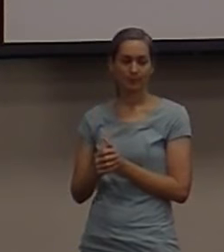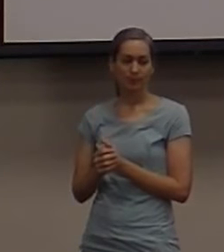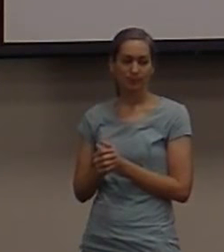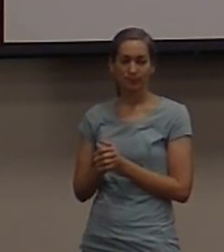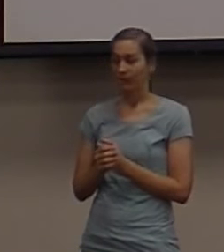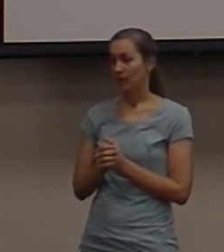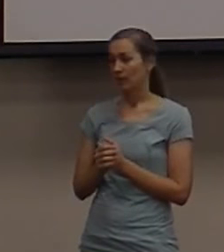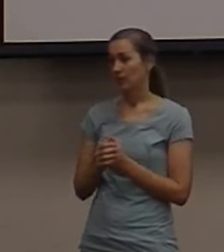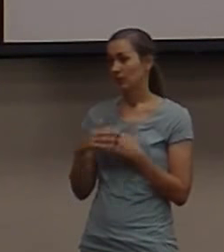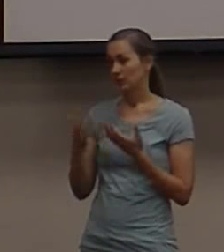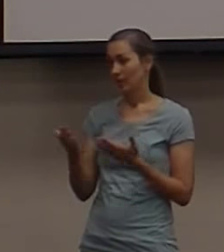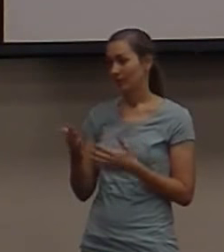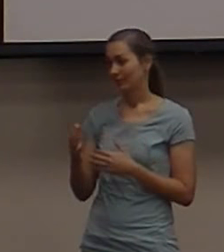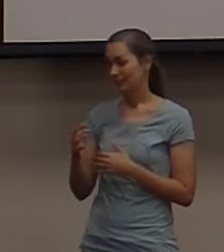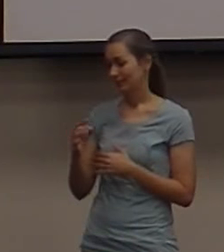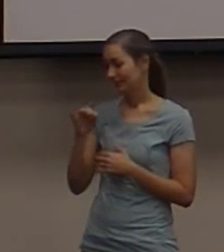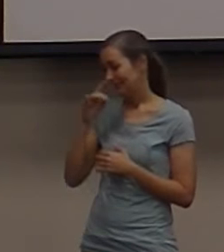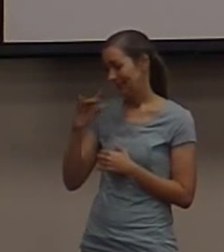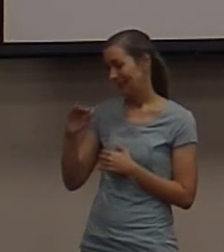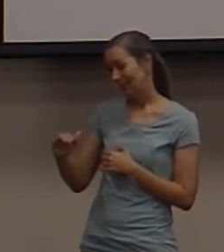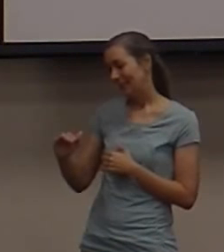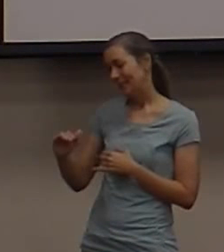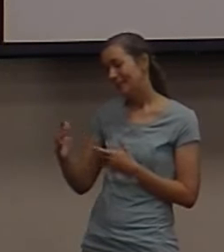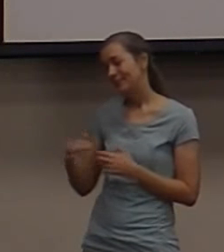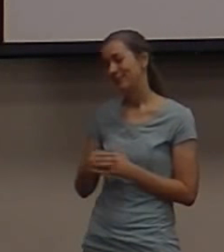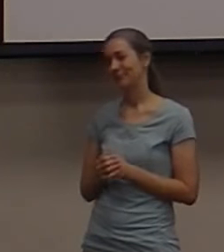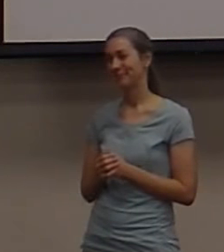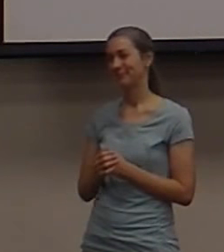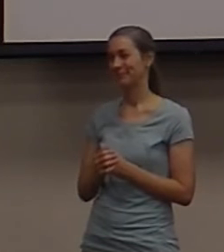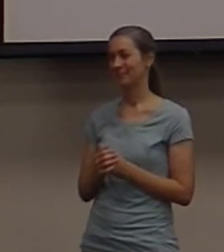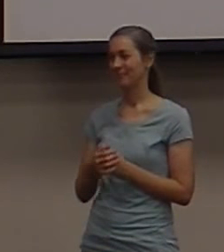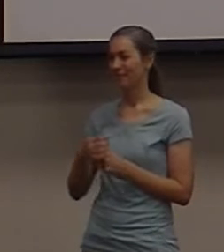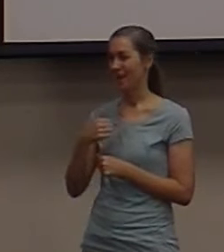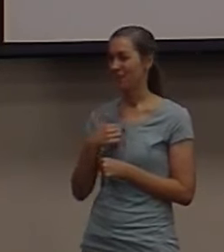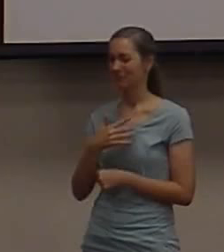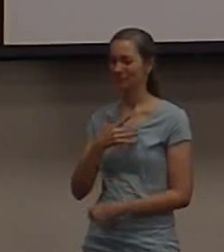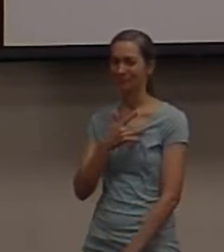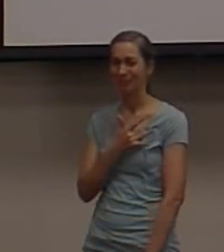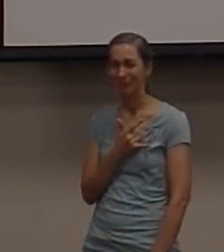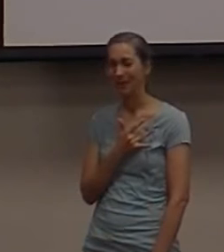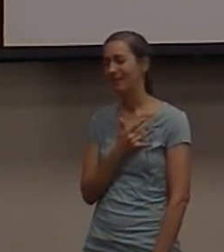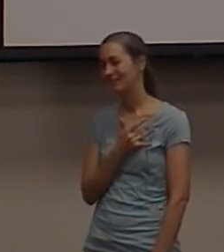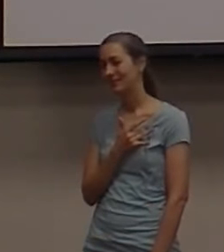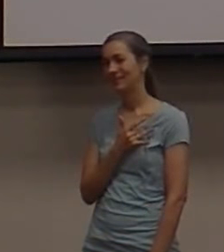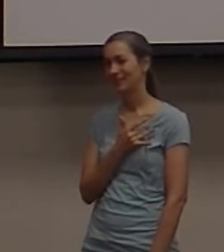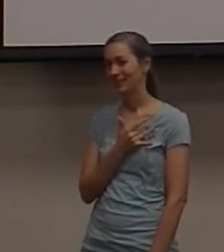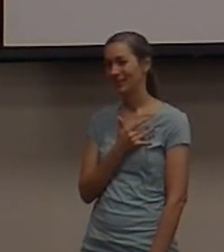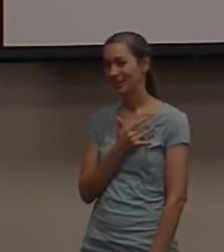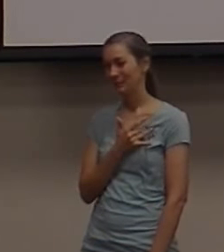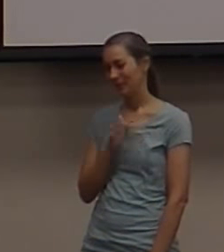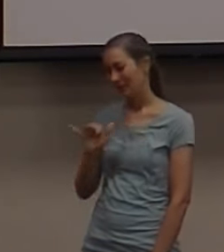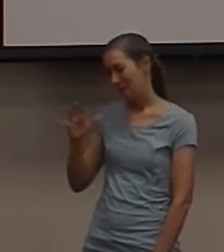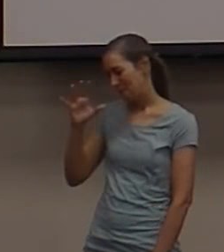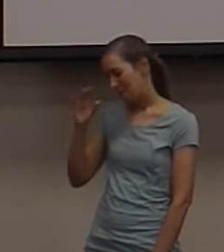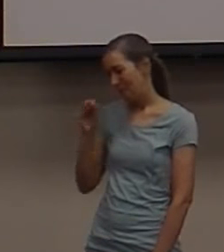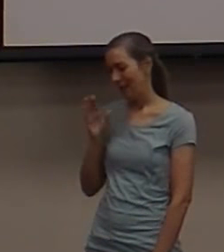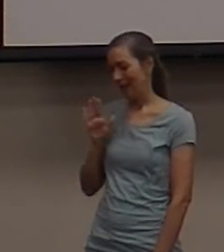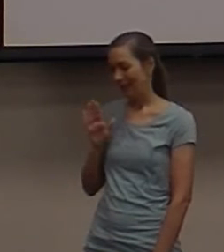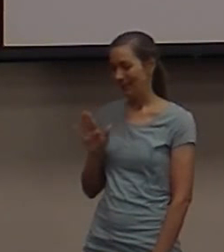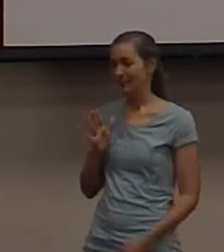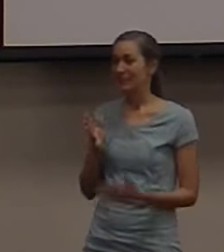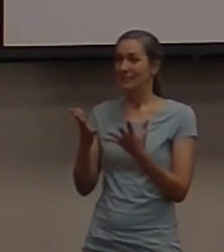The little guys, and I go back and I was so touched by that little guy's